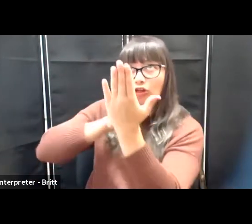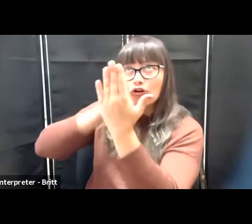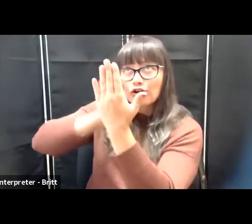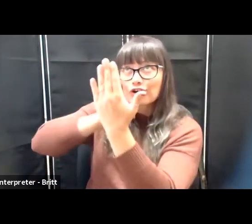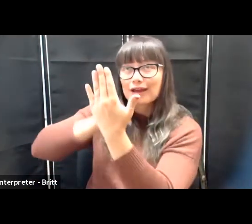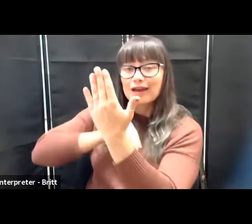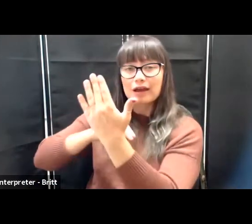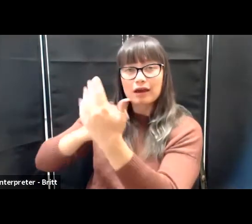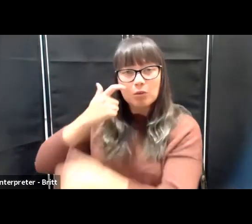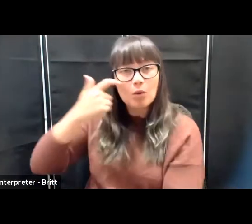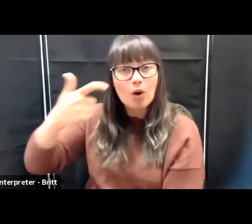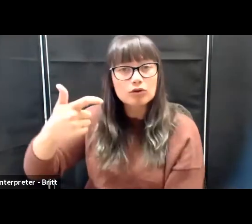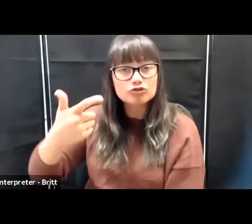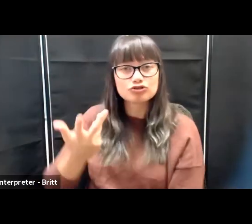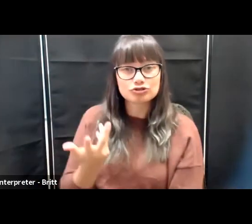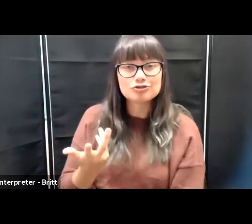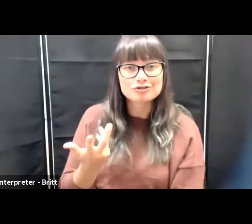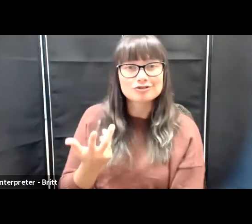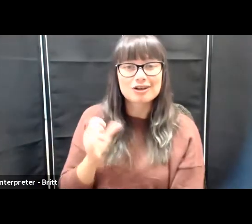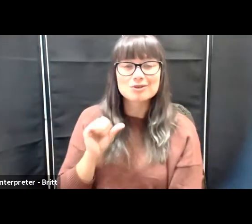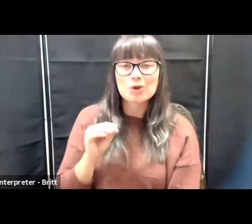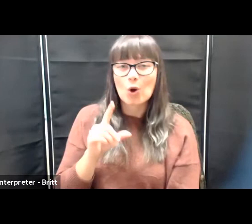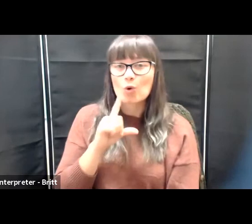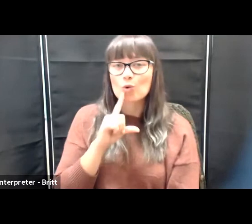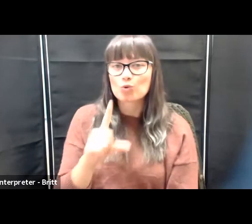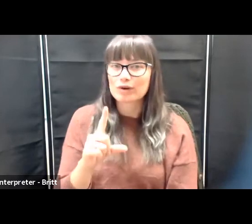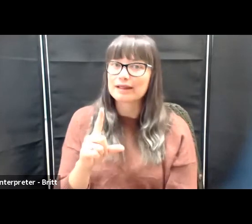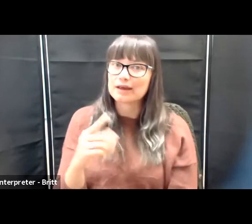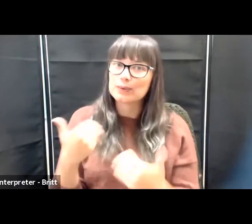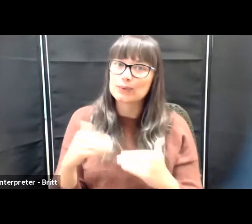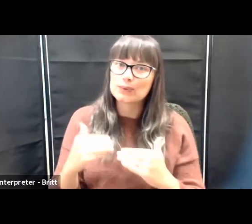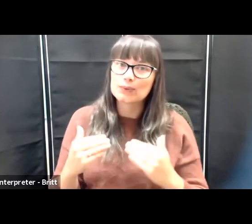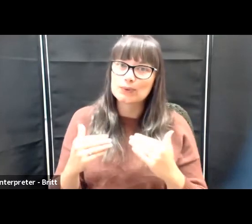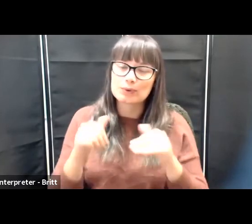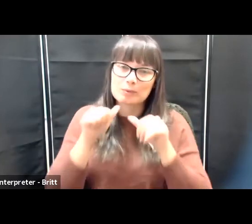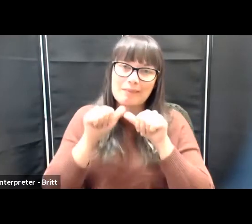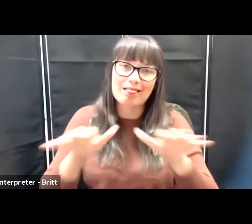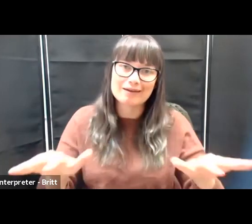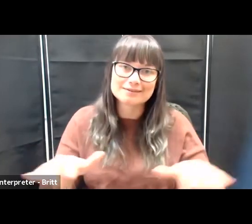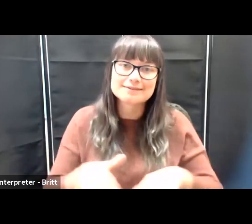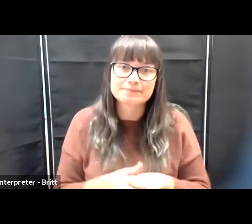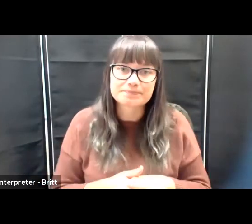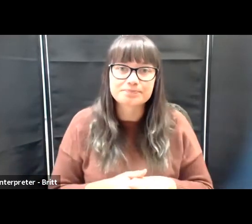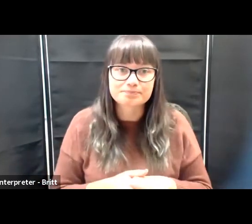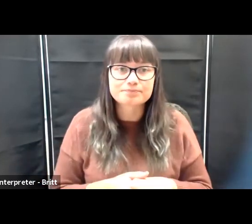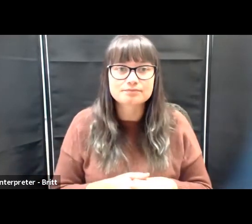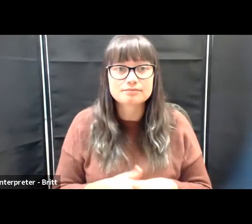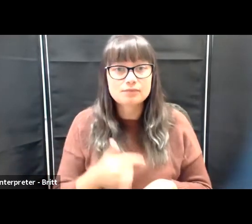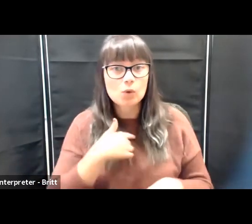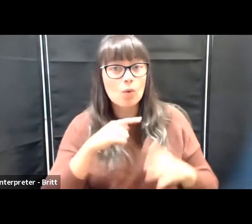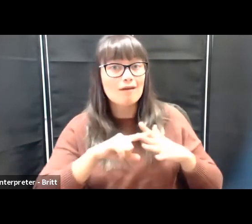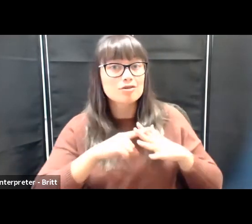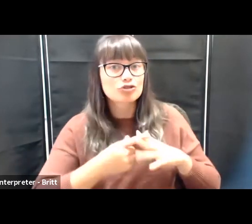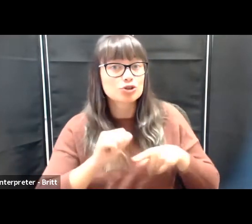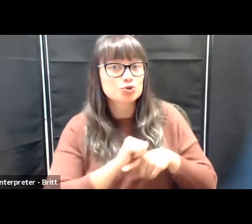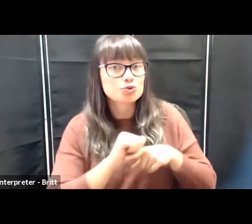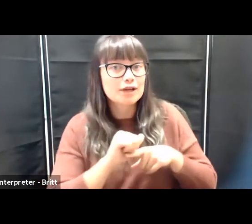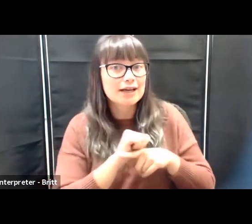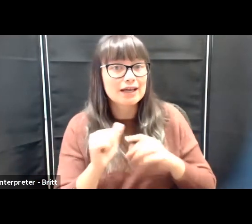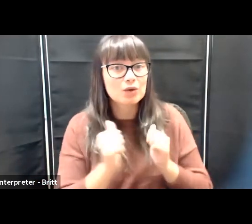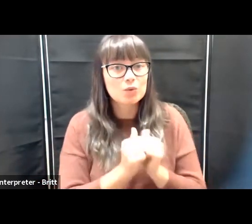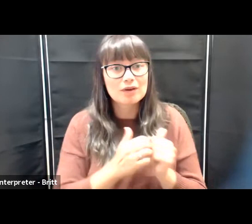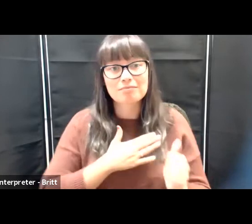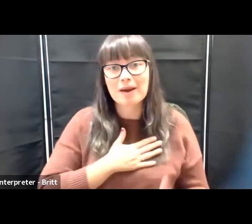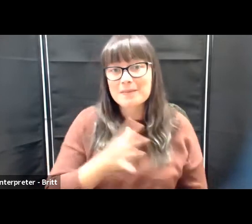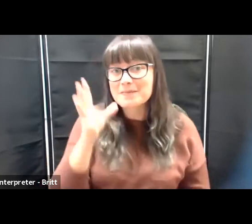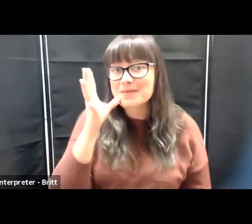watching. And it was really the biggest blessing. So I started training with my